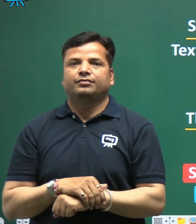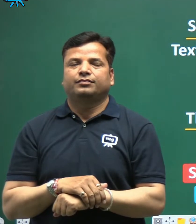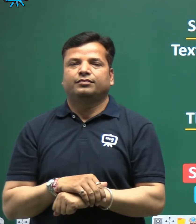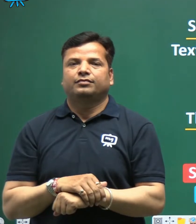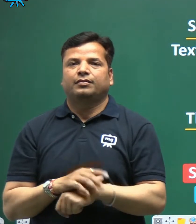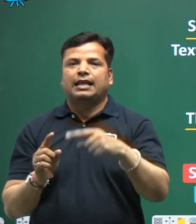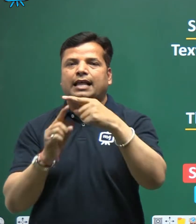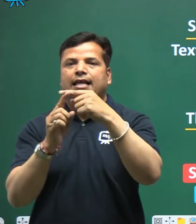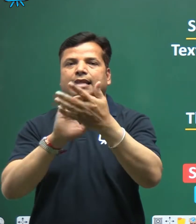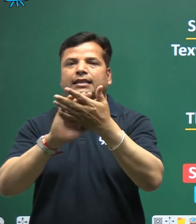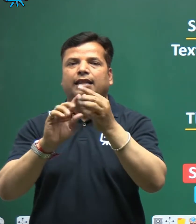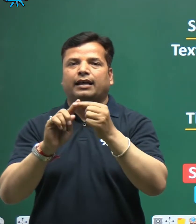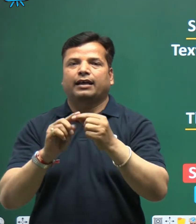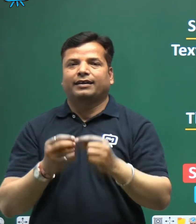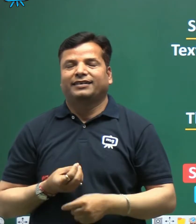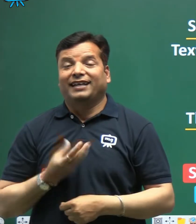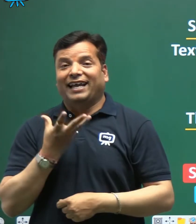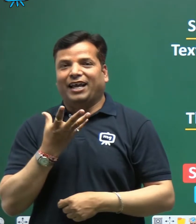The Happy Prince.